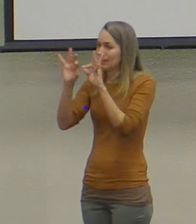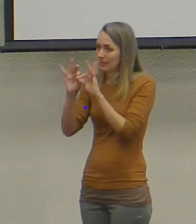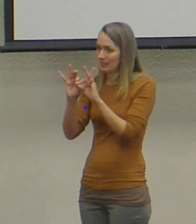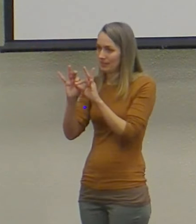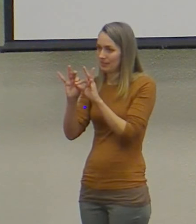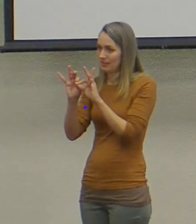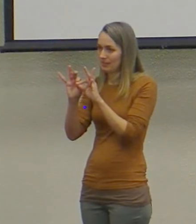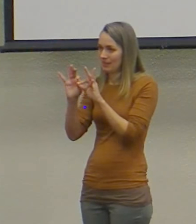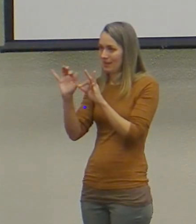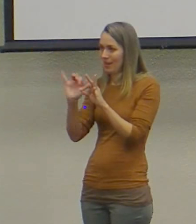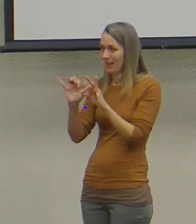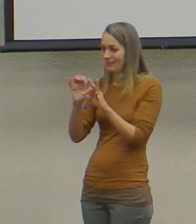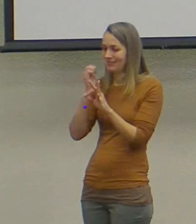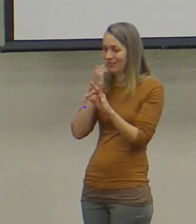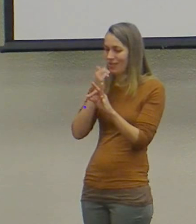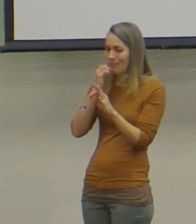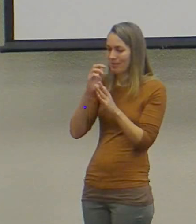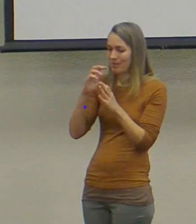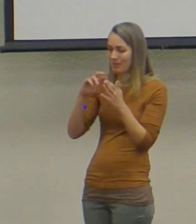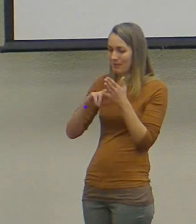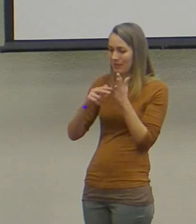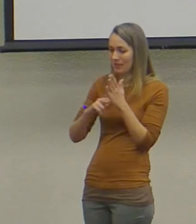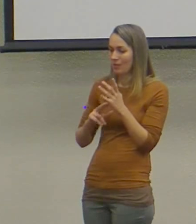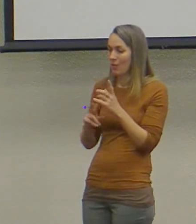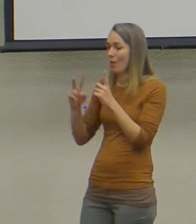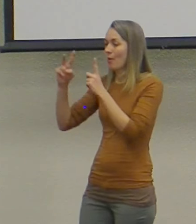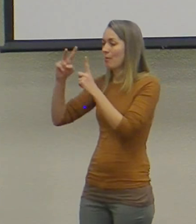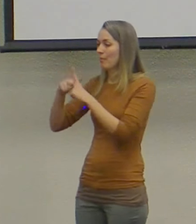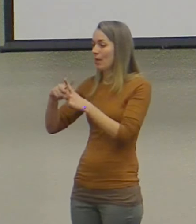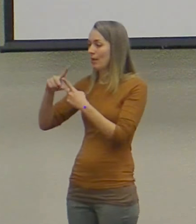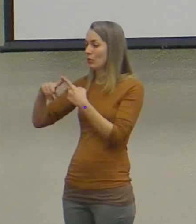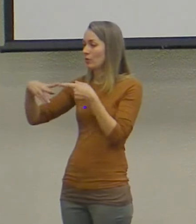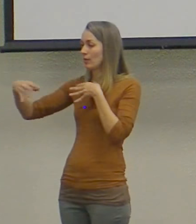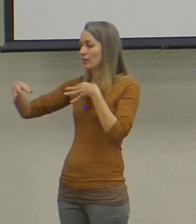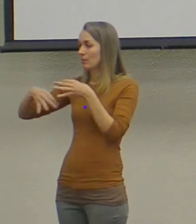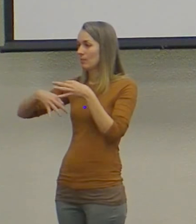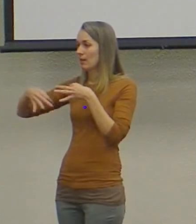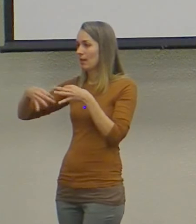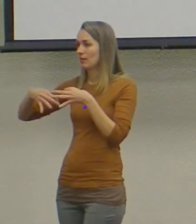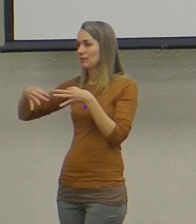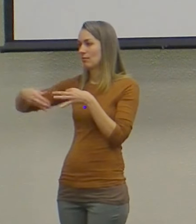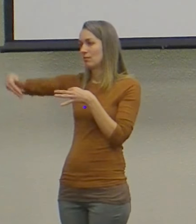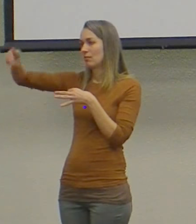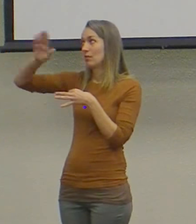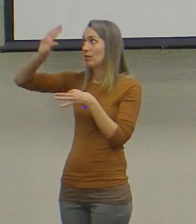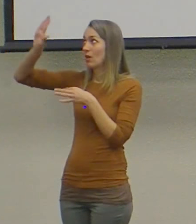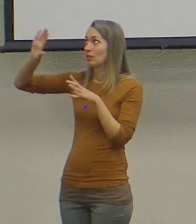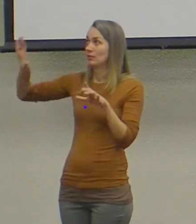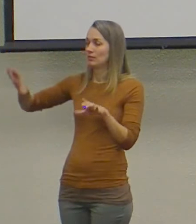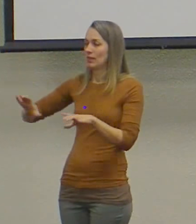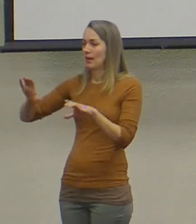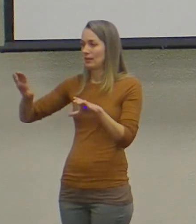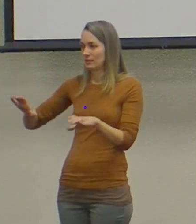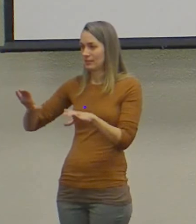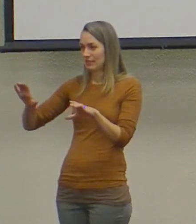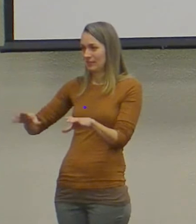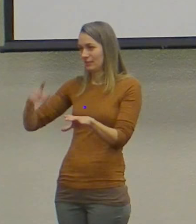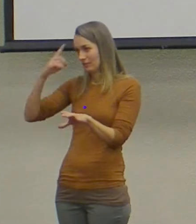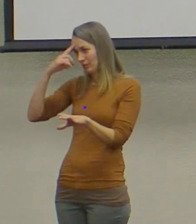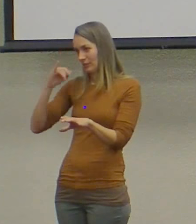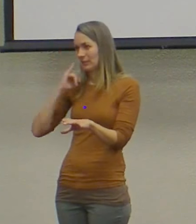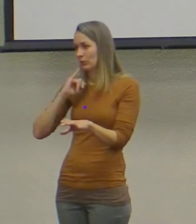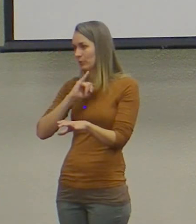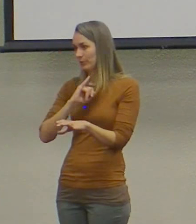as the common meanings are applied to explain to us the actions of God on Israel's